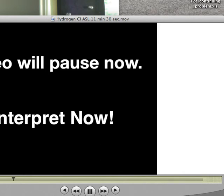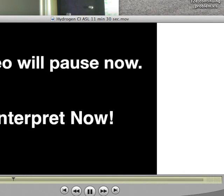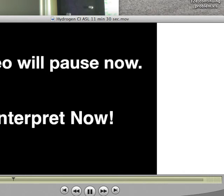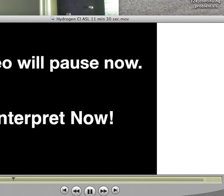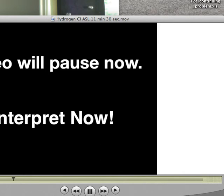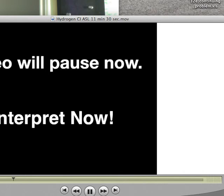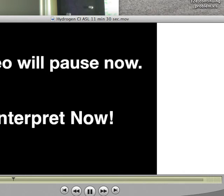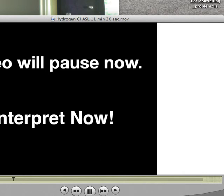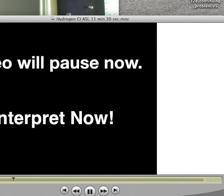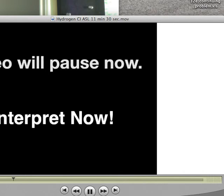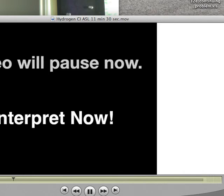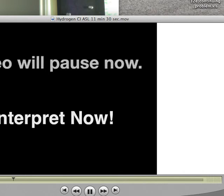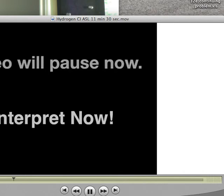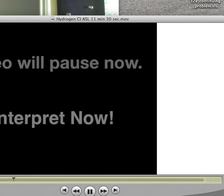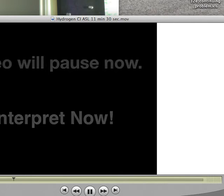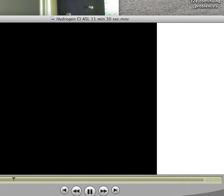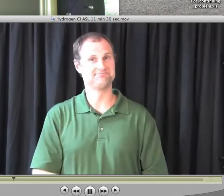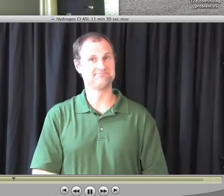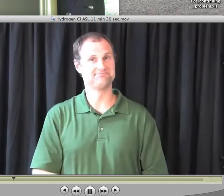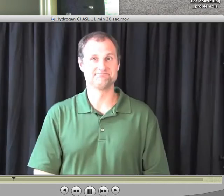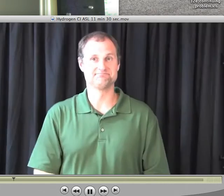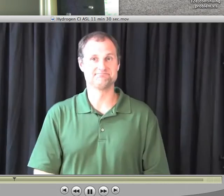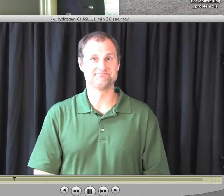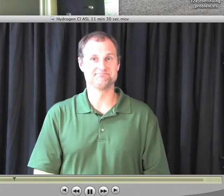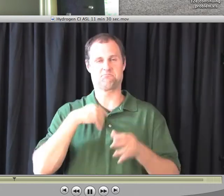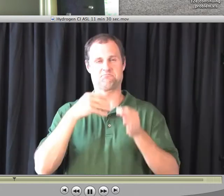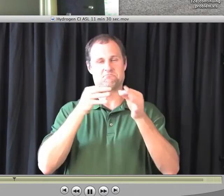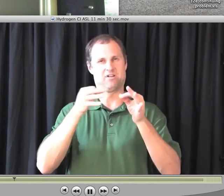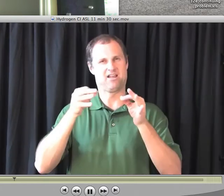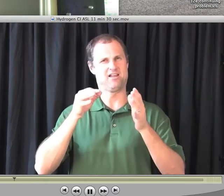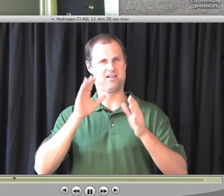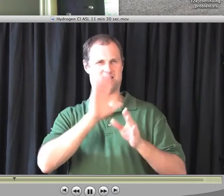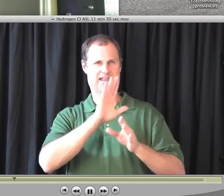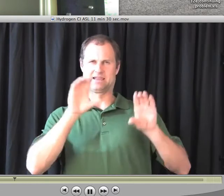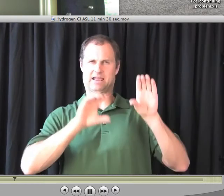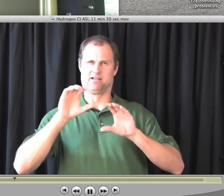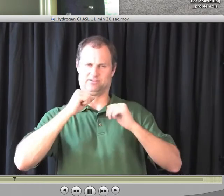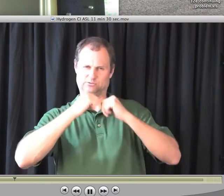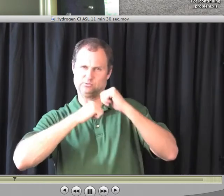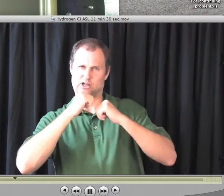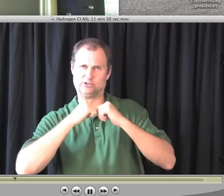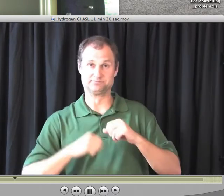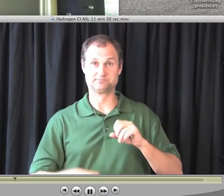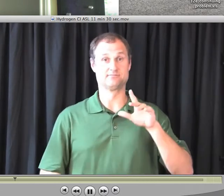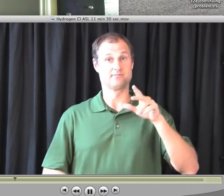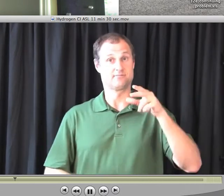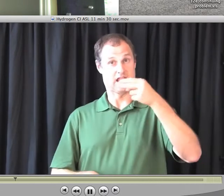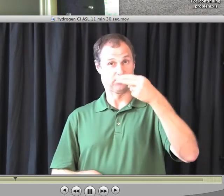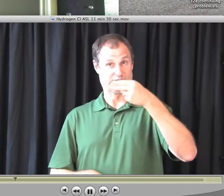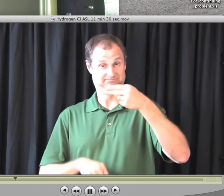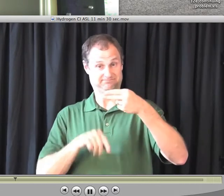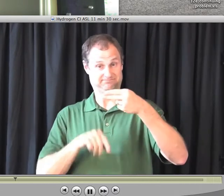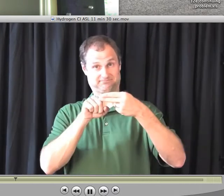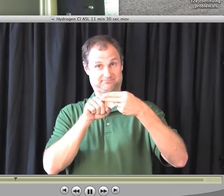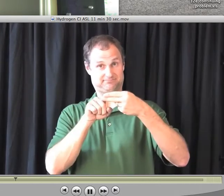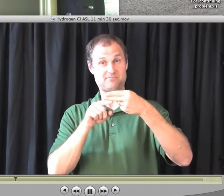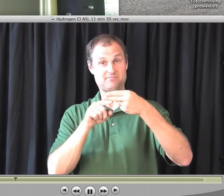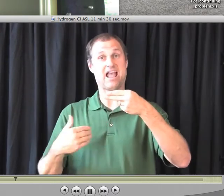in your body. Actually, 2/3 of your body is made up of hydrogen, and that's because it's found in